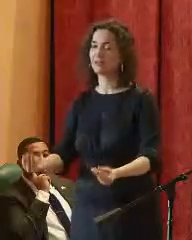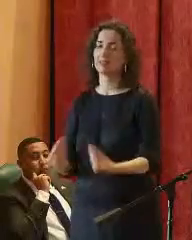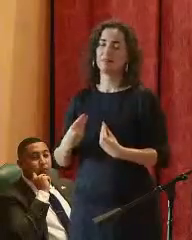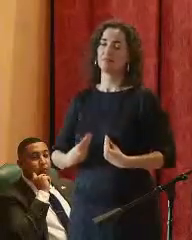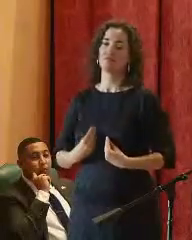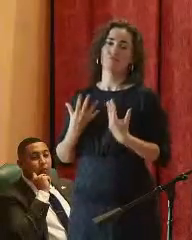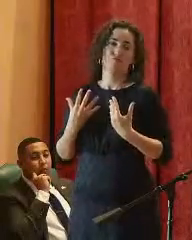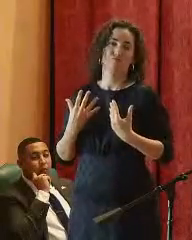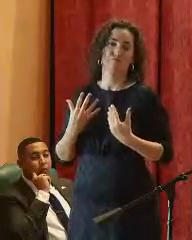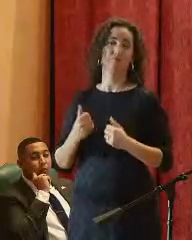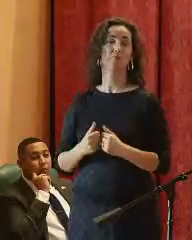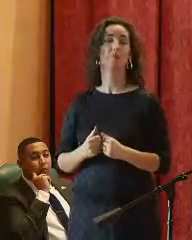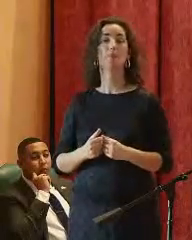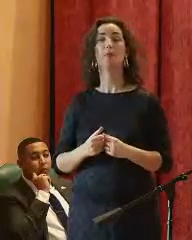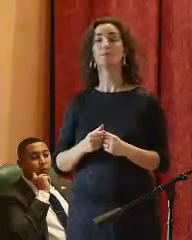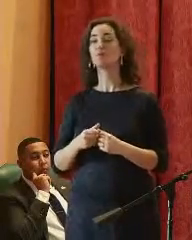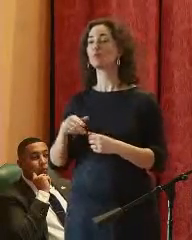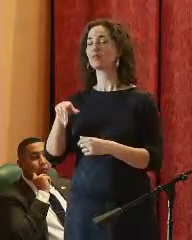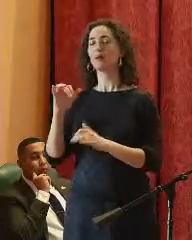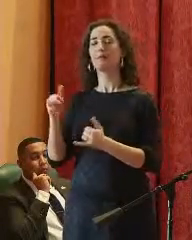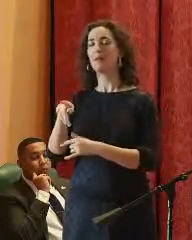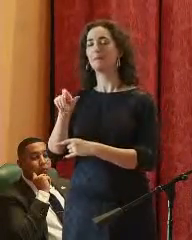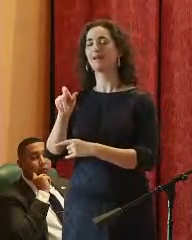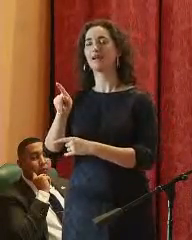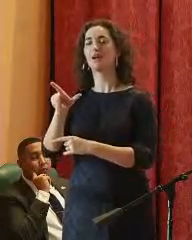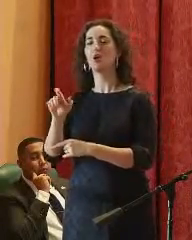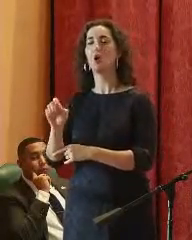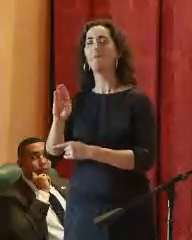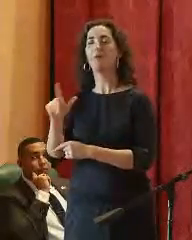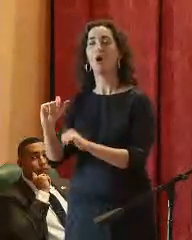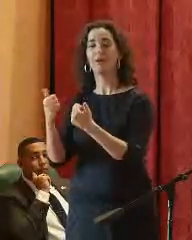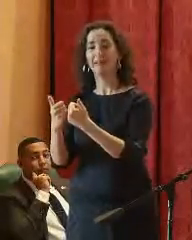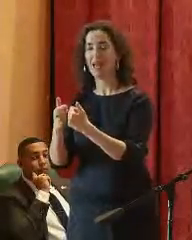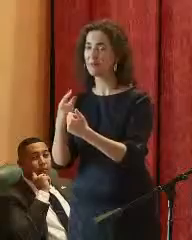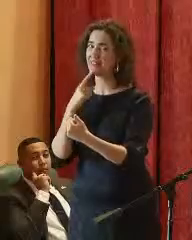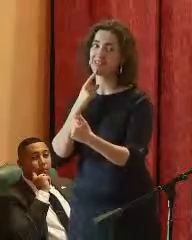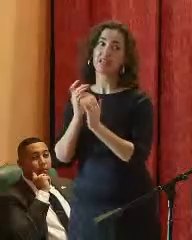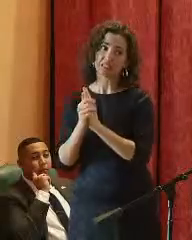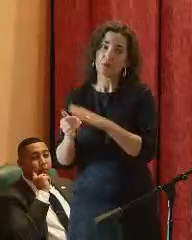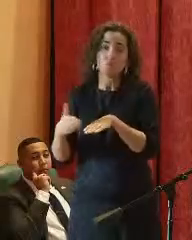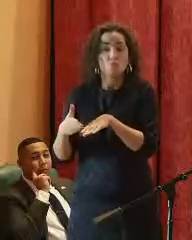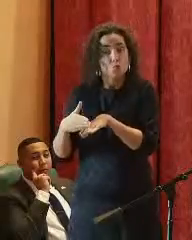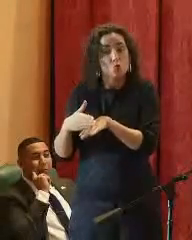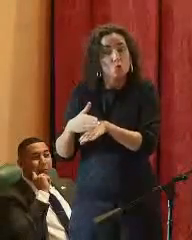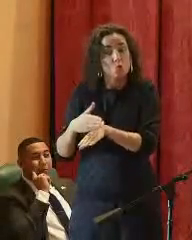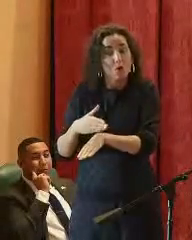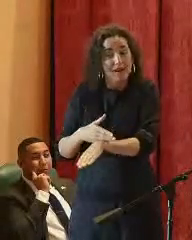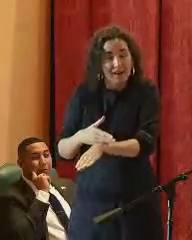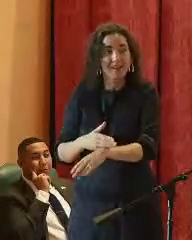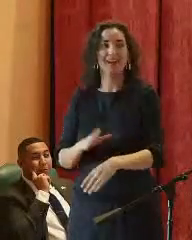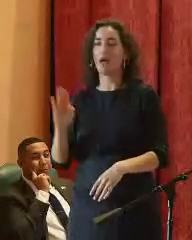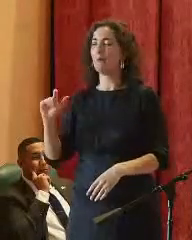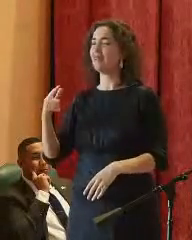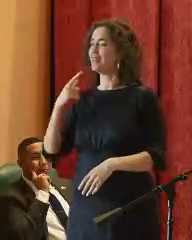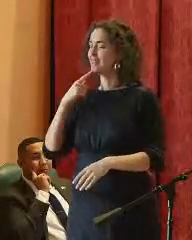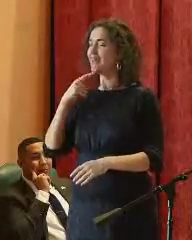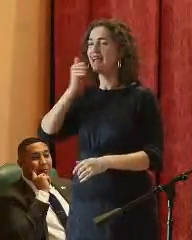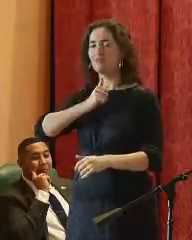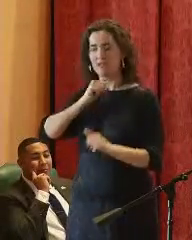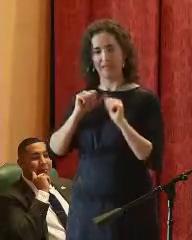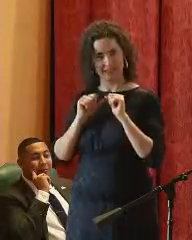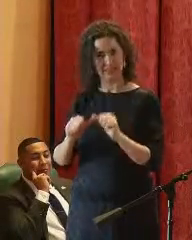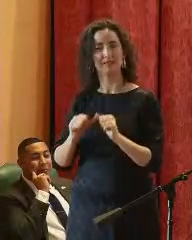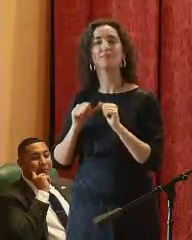life. In between pickleball games, at which he says his skill is improving, Billy still continues every day